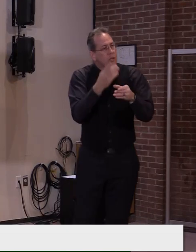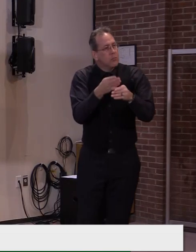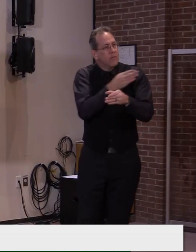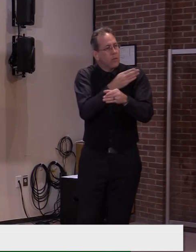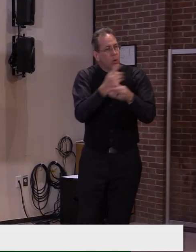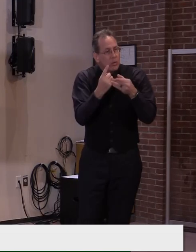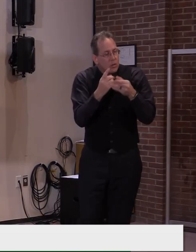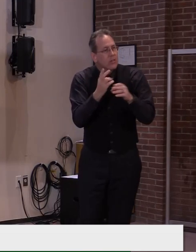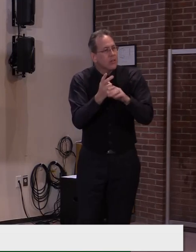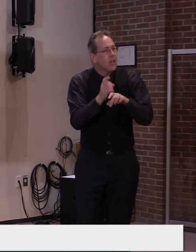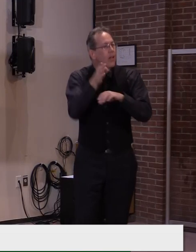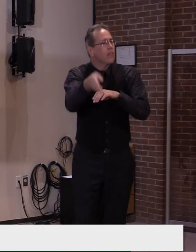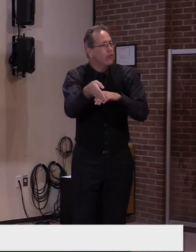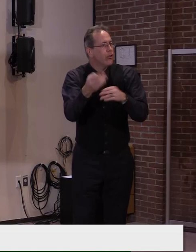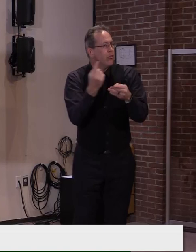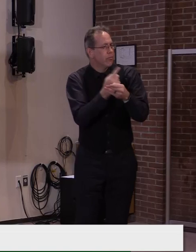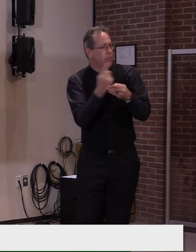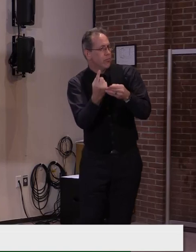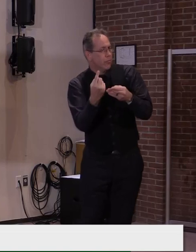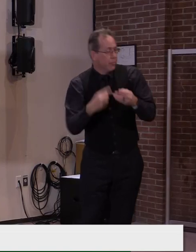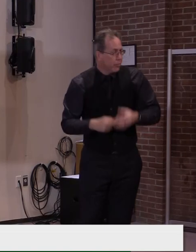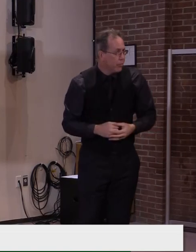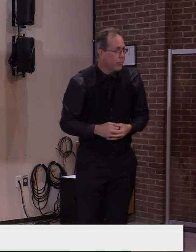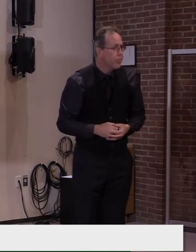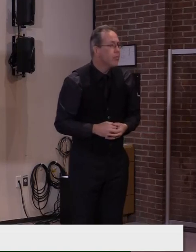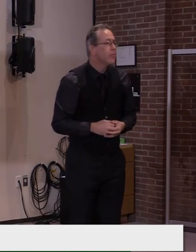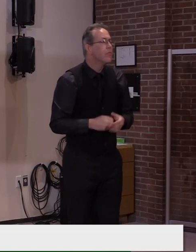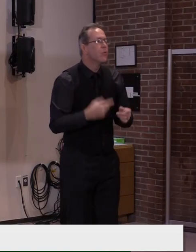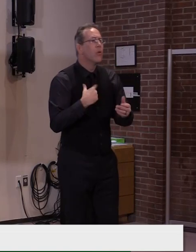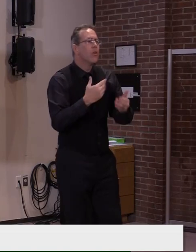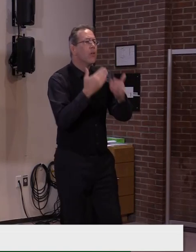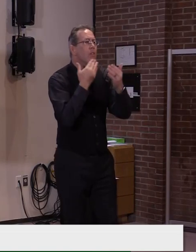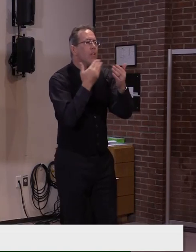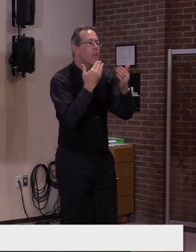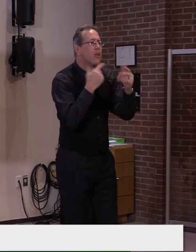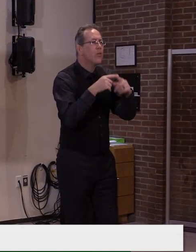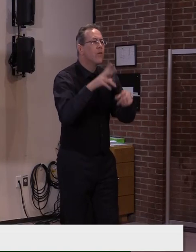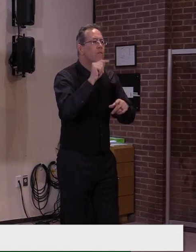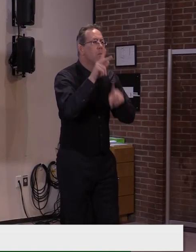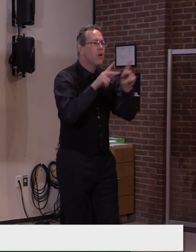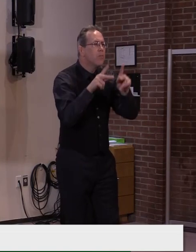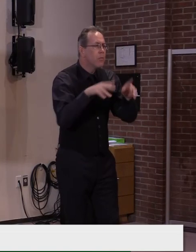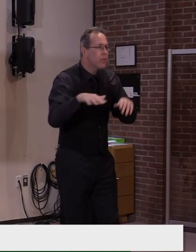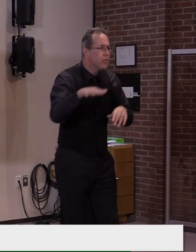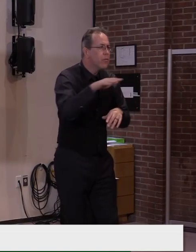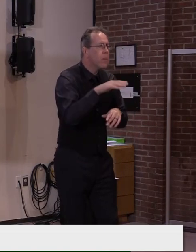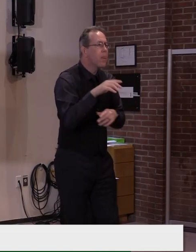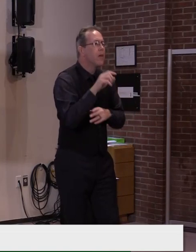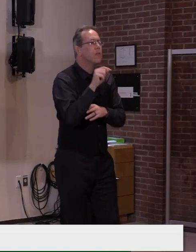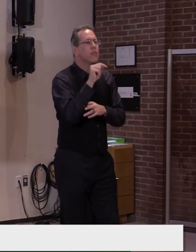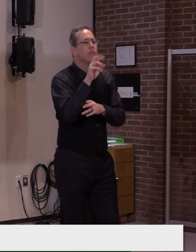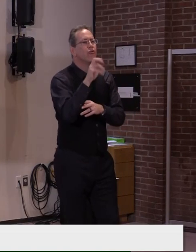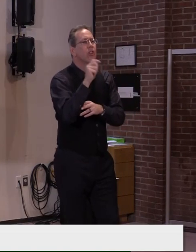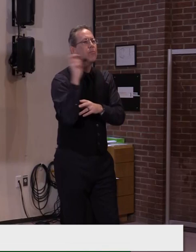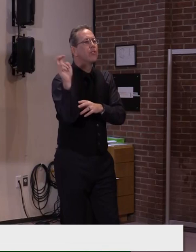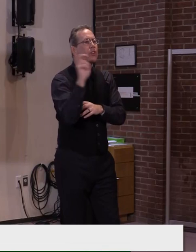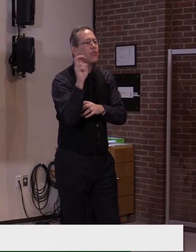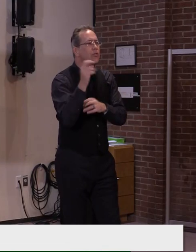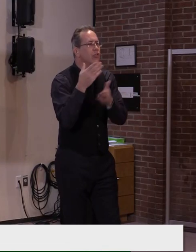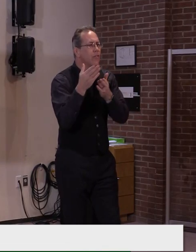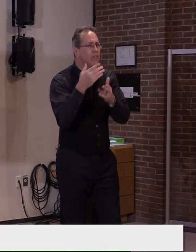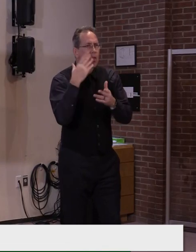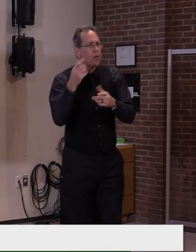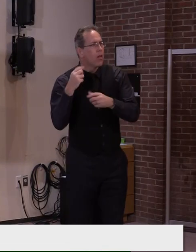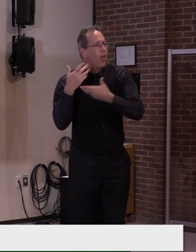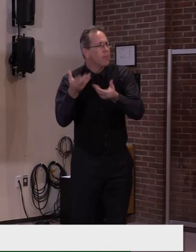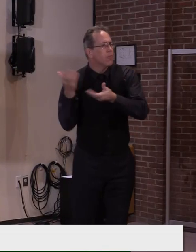I want to thank VTrans staff for their help in distributing tests. This week, We will distribute at least